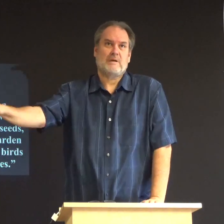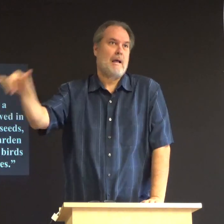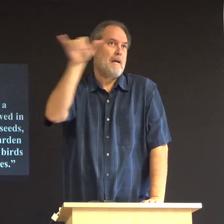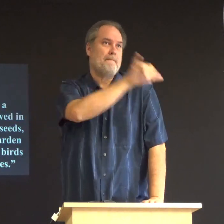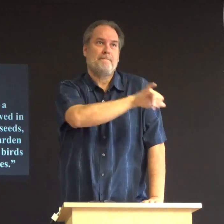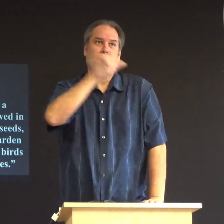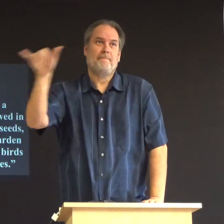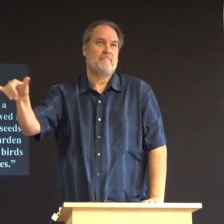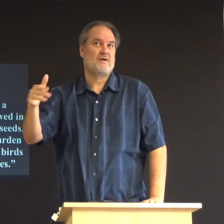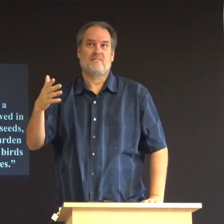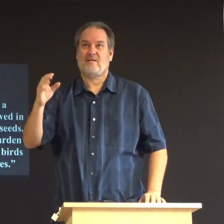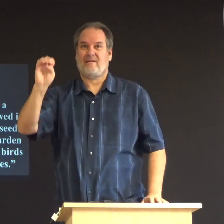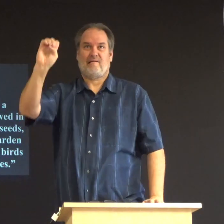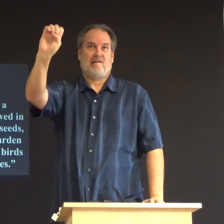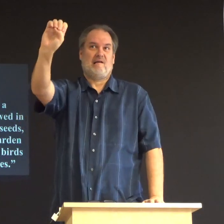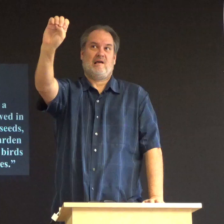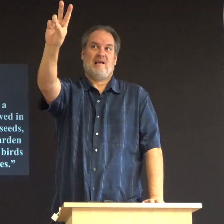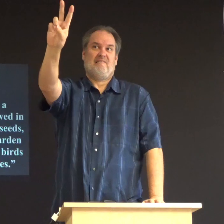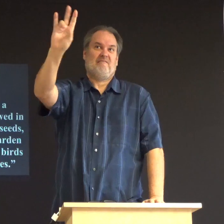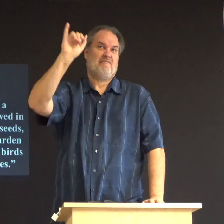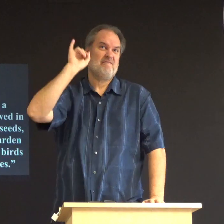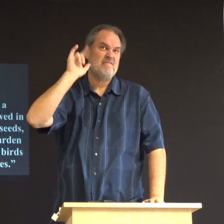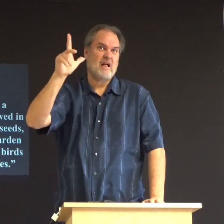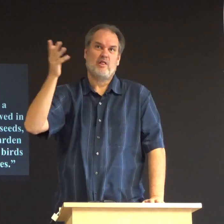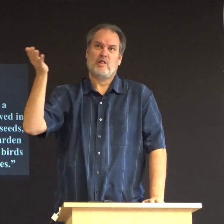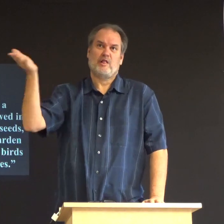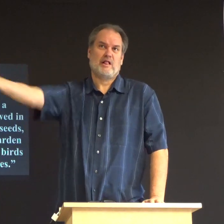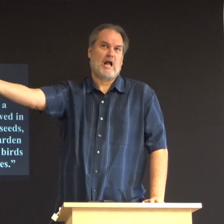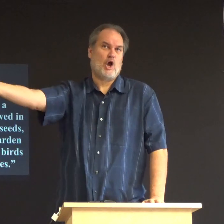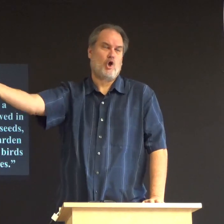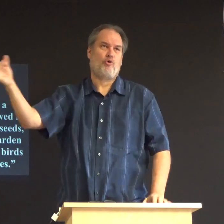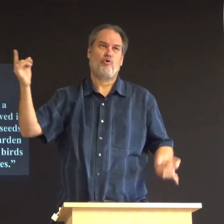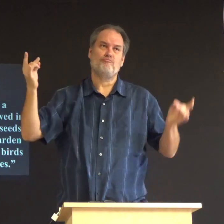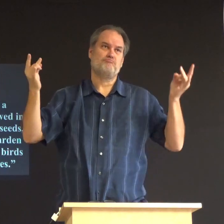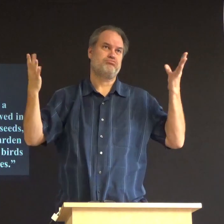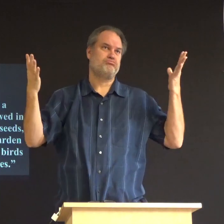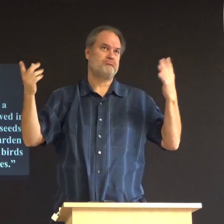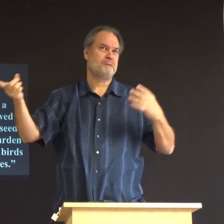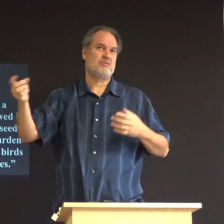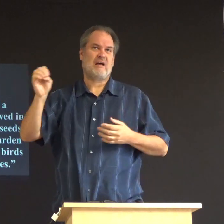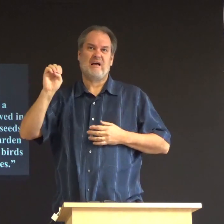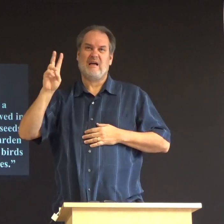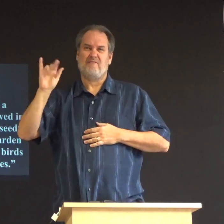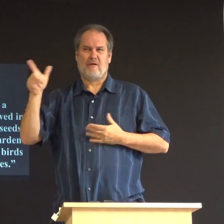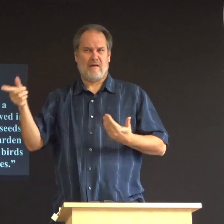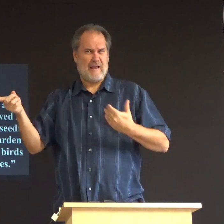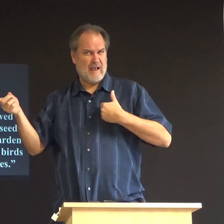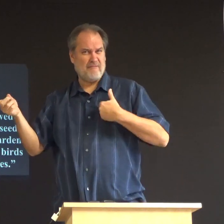times today. The Roman Empire was the same type of way. Evil was there and it was horrendous.